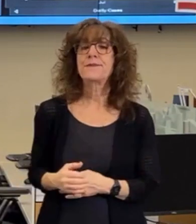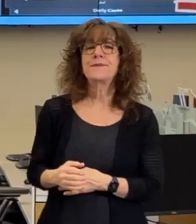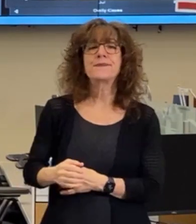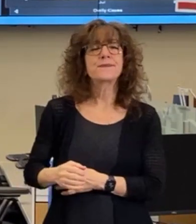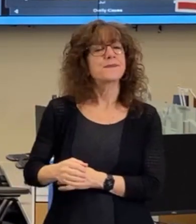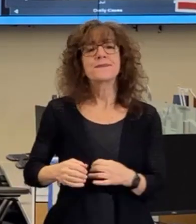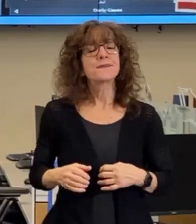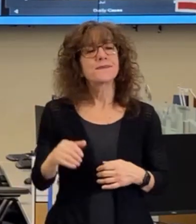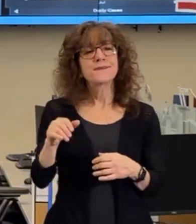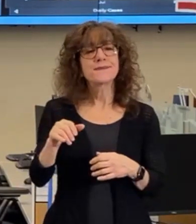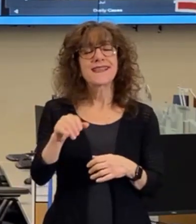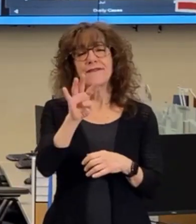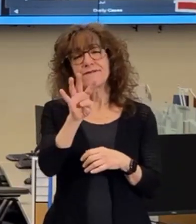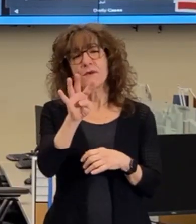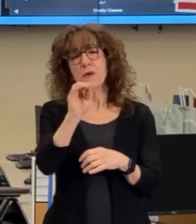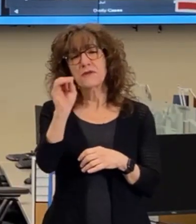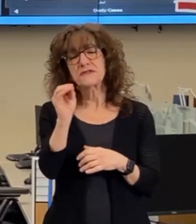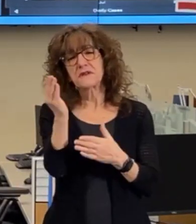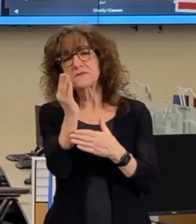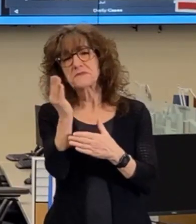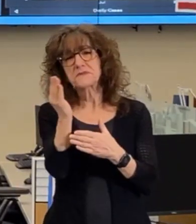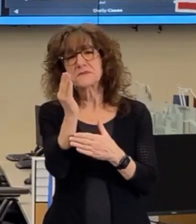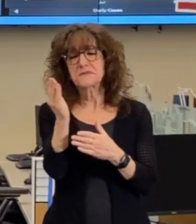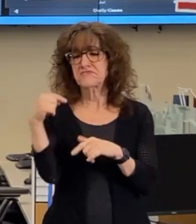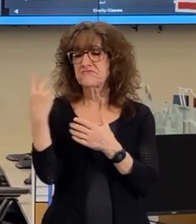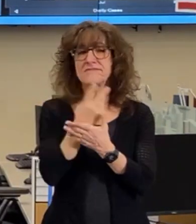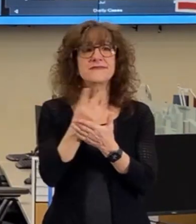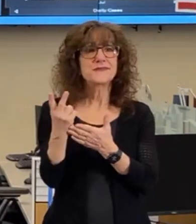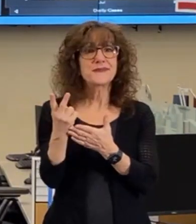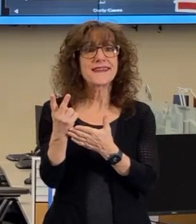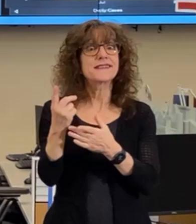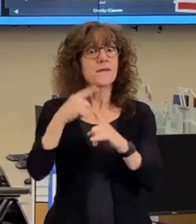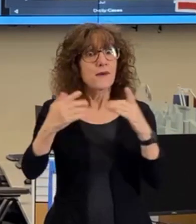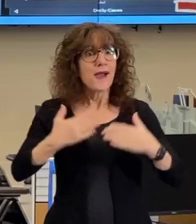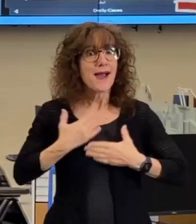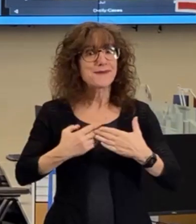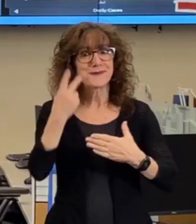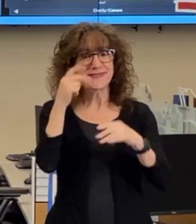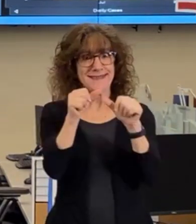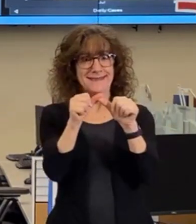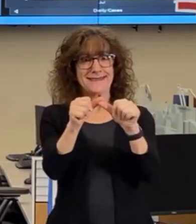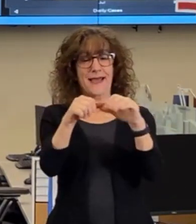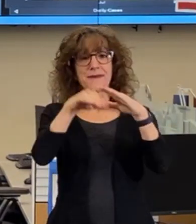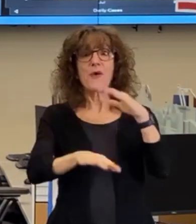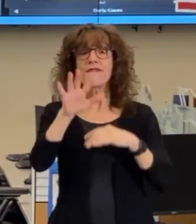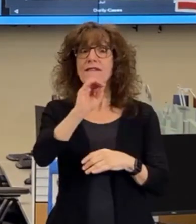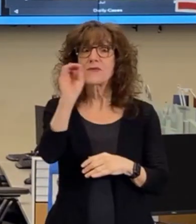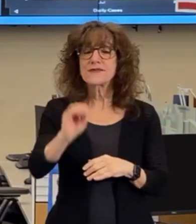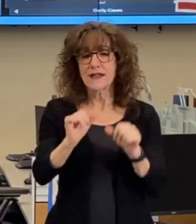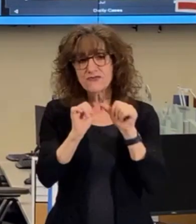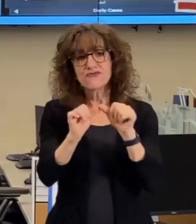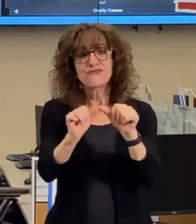not budged from the 4% range in that 2-week span, but we're glad to see it staying below 5%